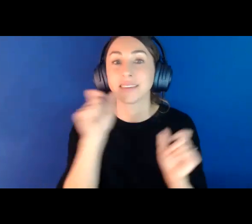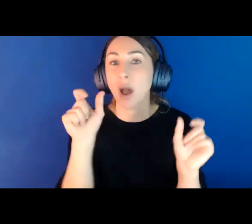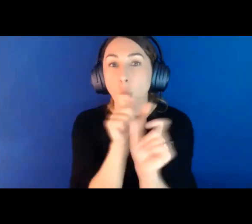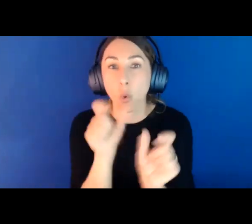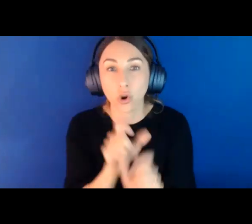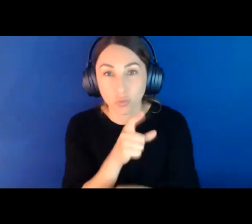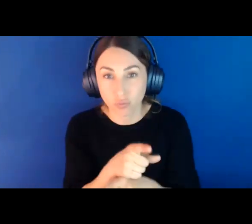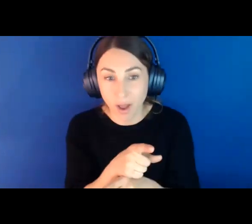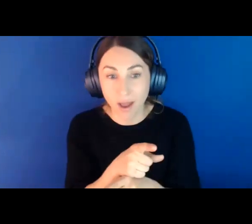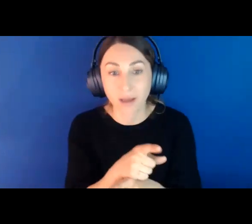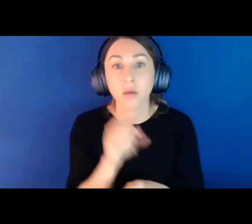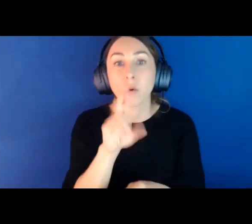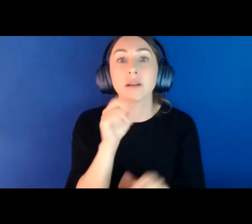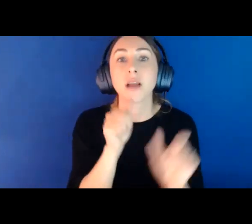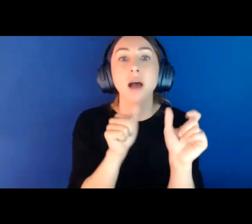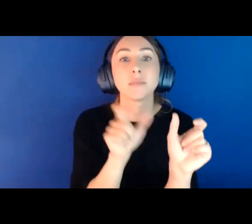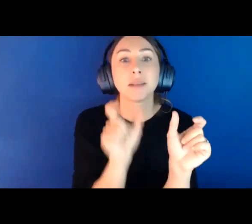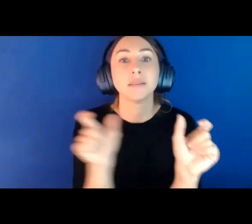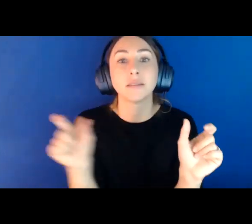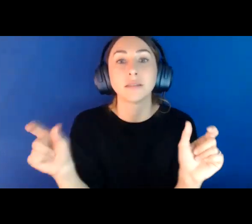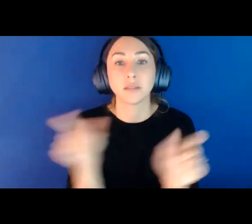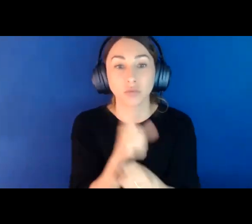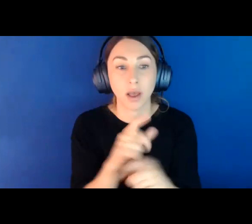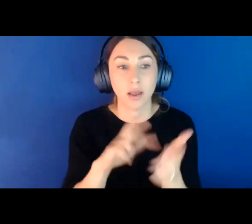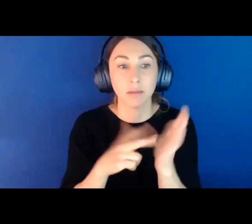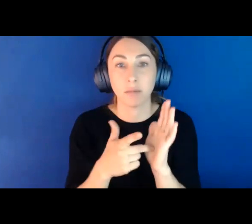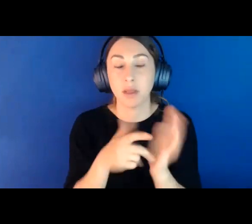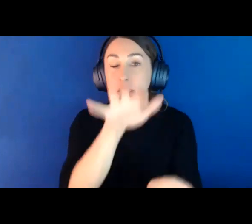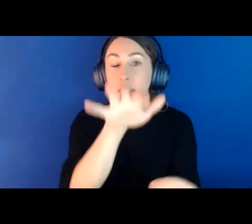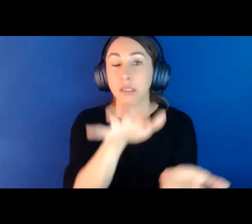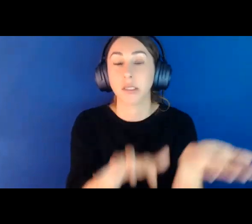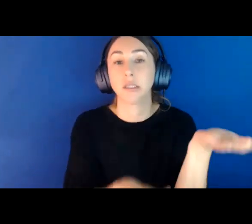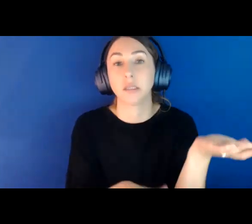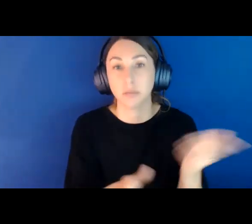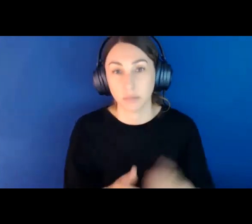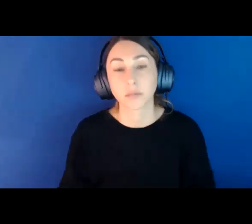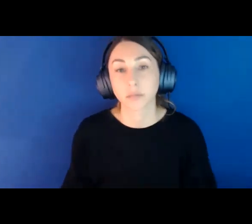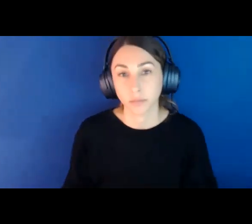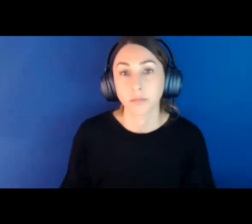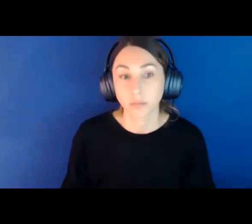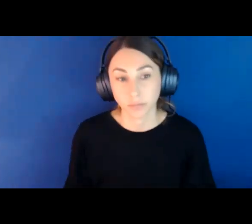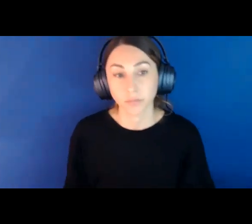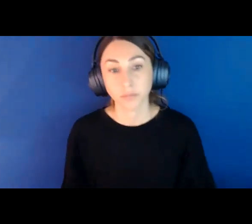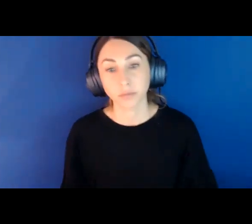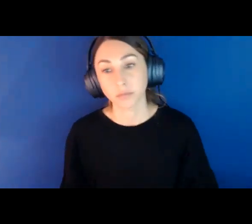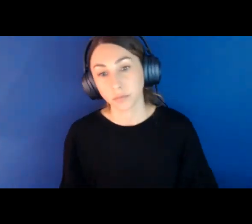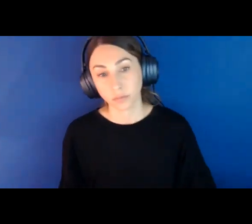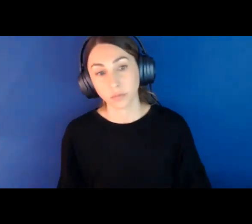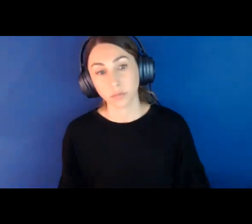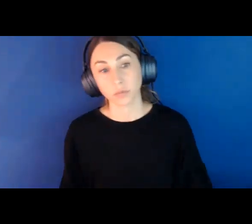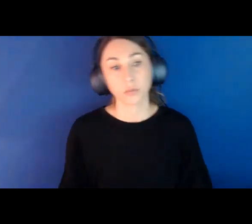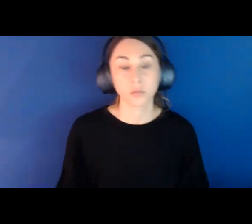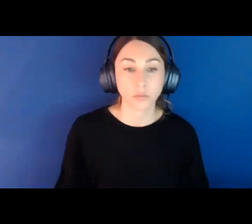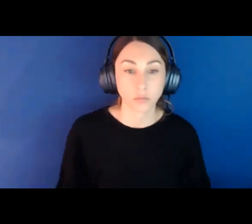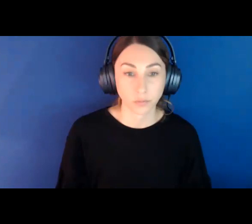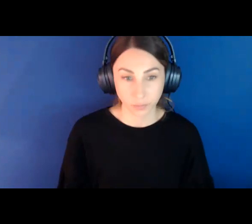or not spaced properly. So we get a wall of text effect. There is a lot